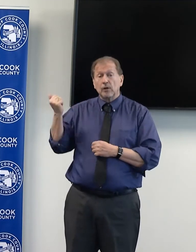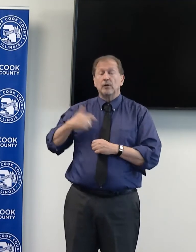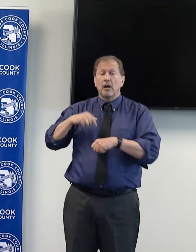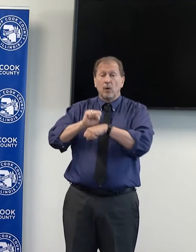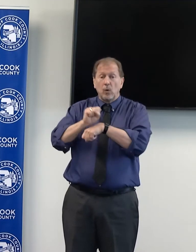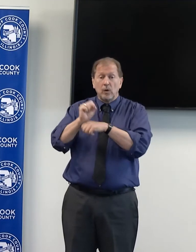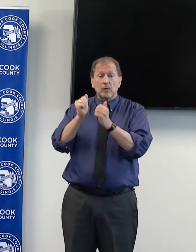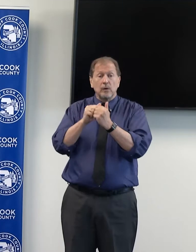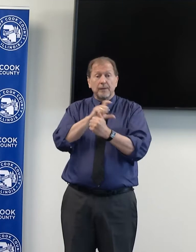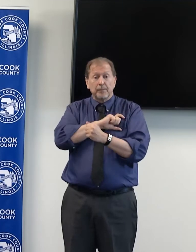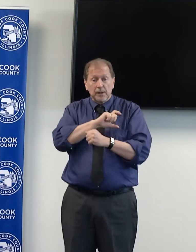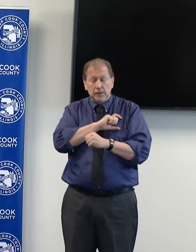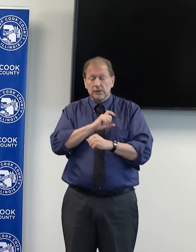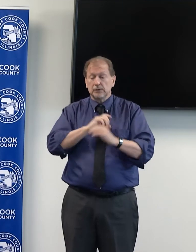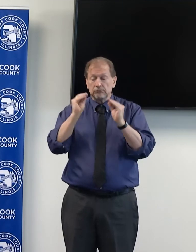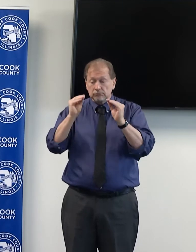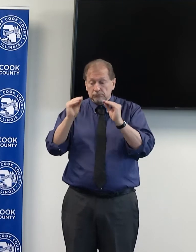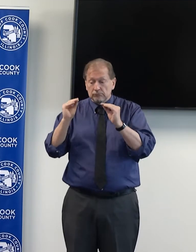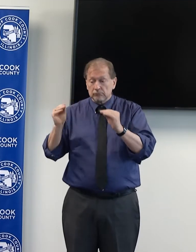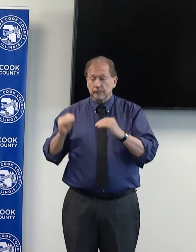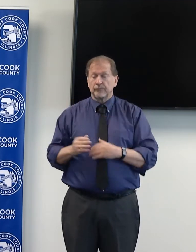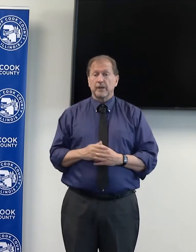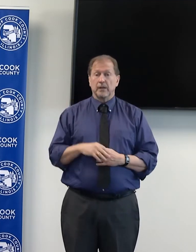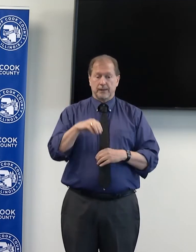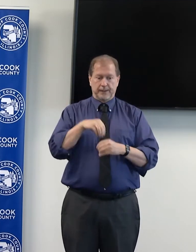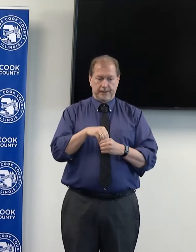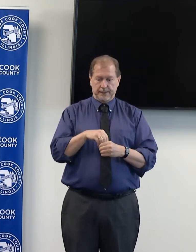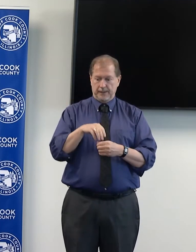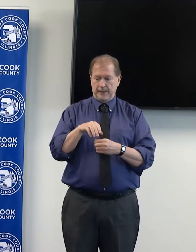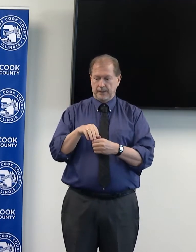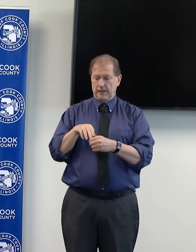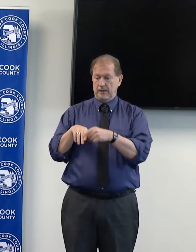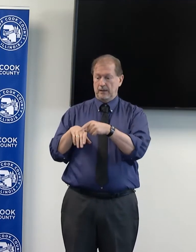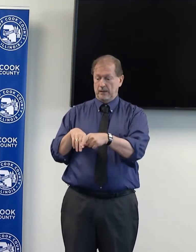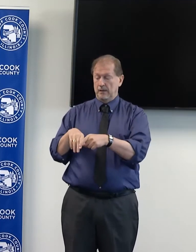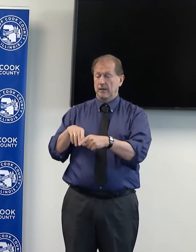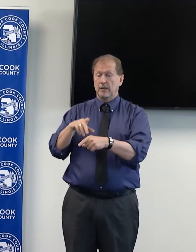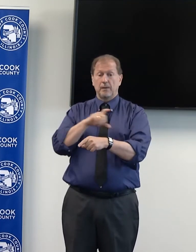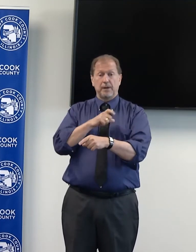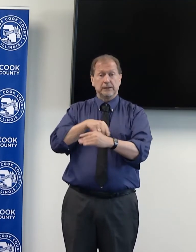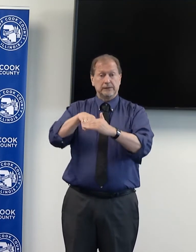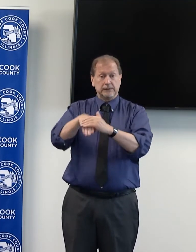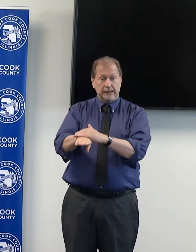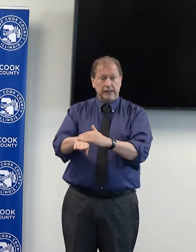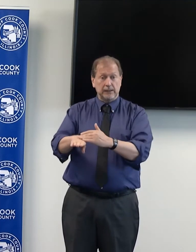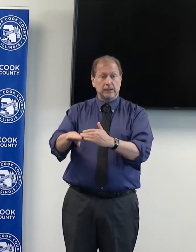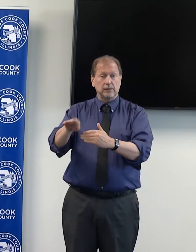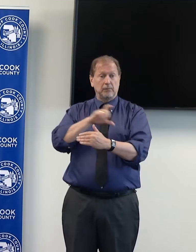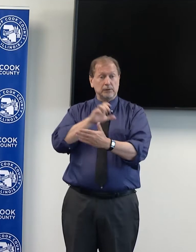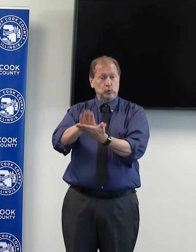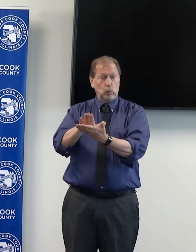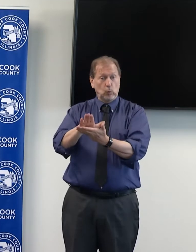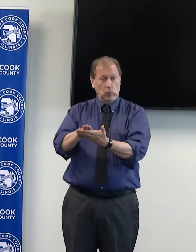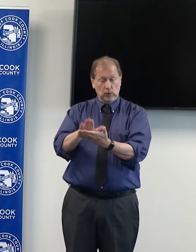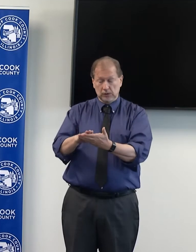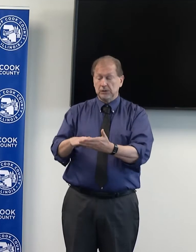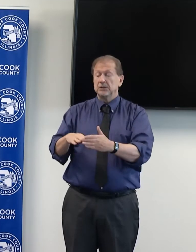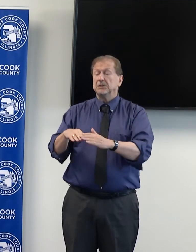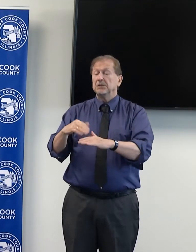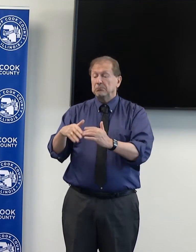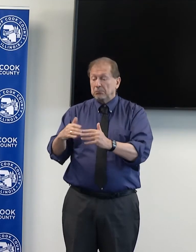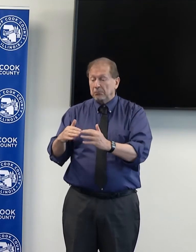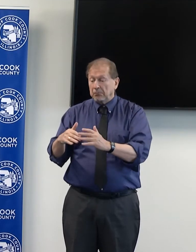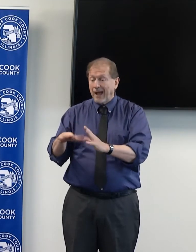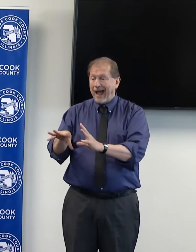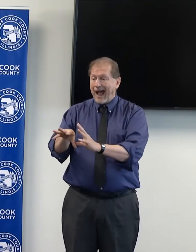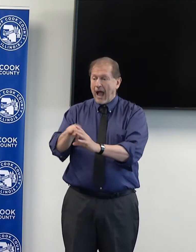officers. You know, we train people at the academy and then do very little training after that. You know, in whatever profession you're in,